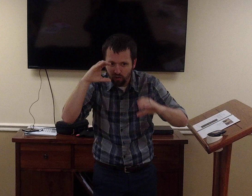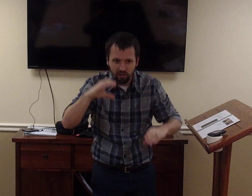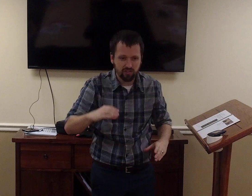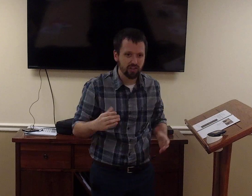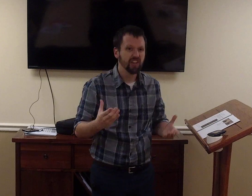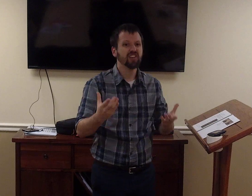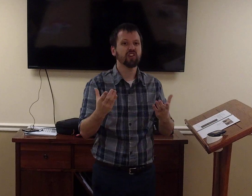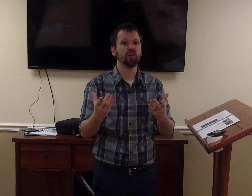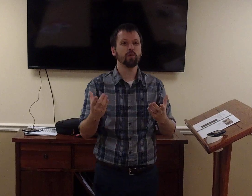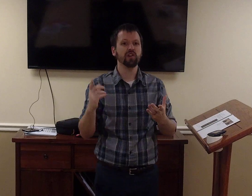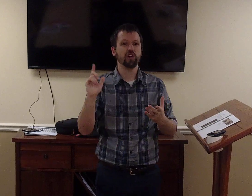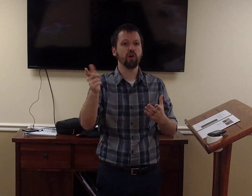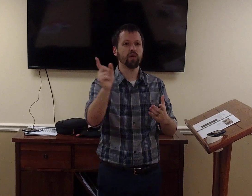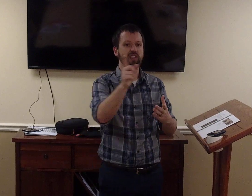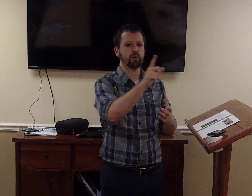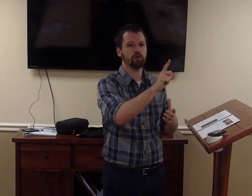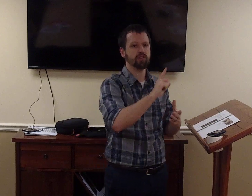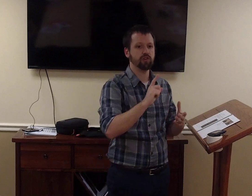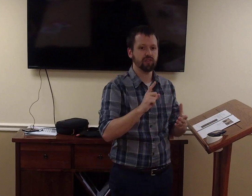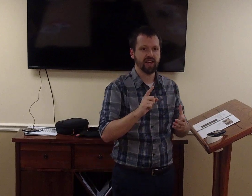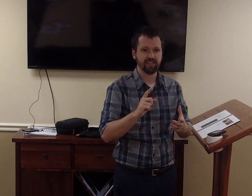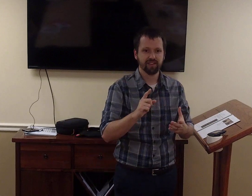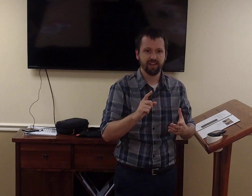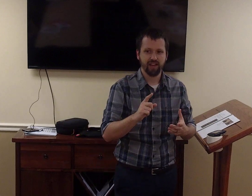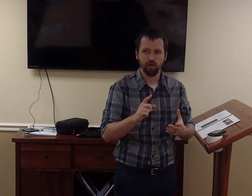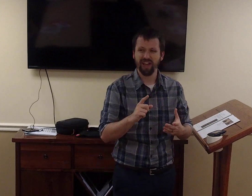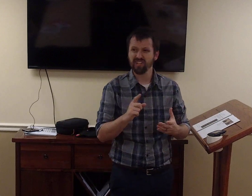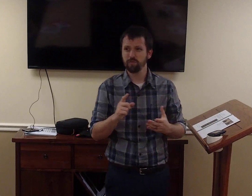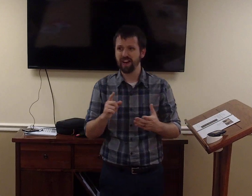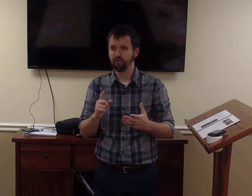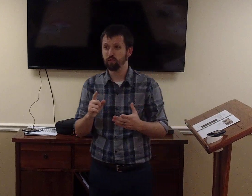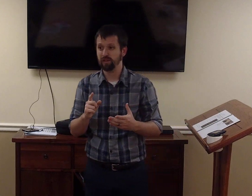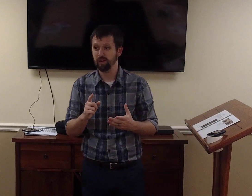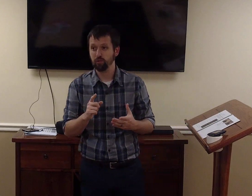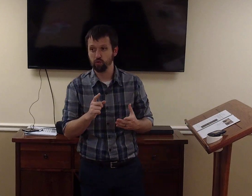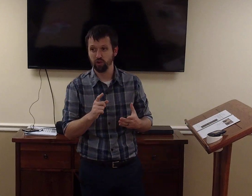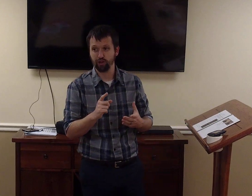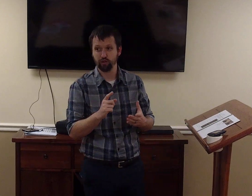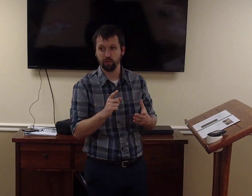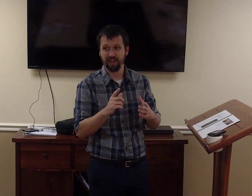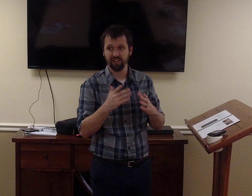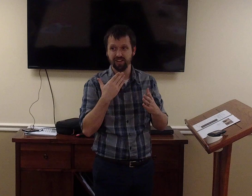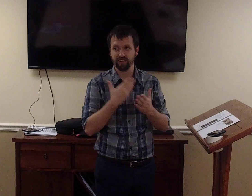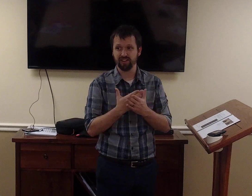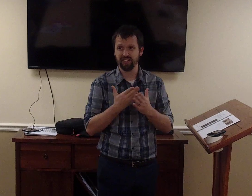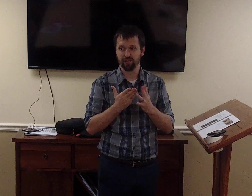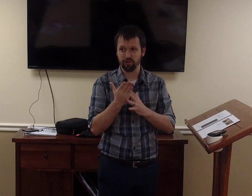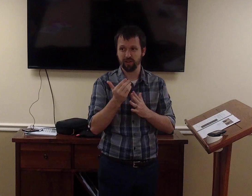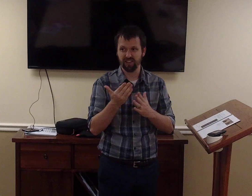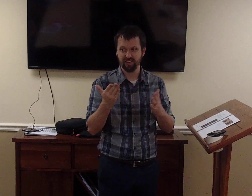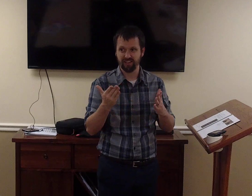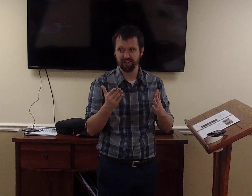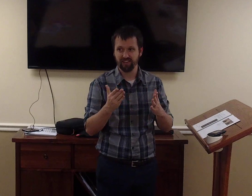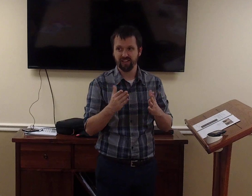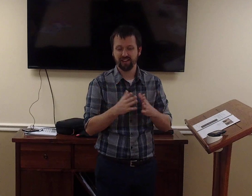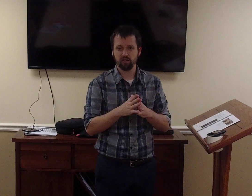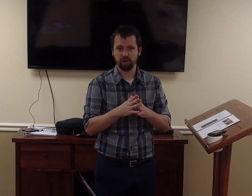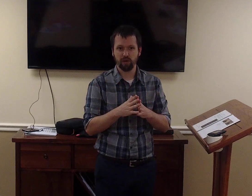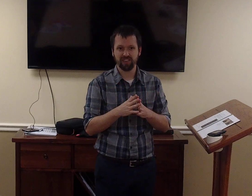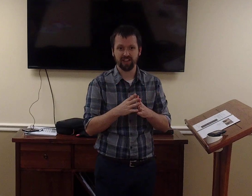binoculars. So we'd go around the room and do that. We actually might have too many people to really do it well in here to get through anything. It'd probably take a